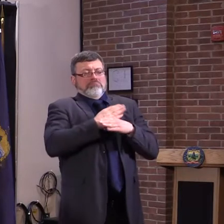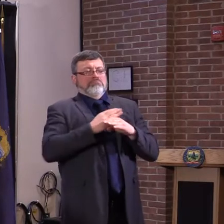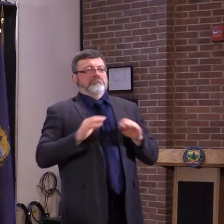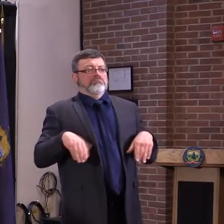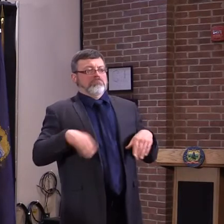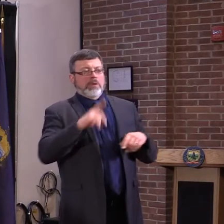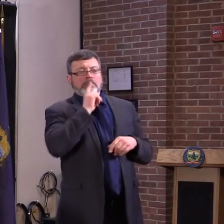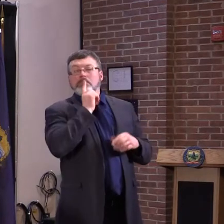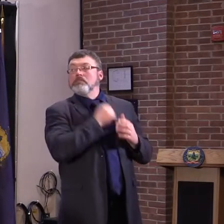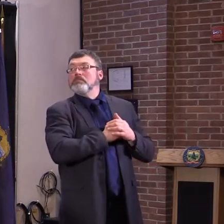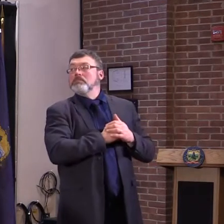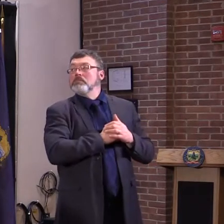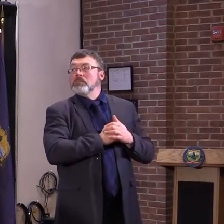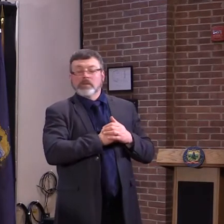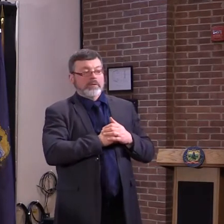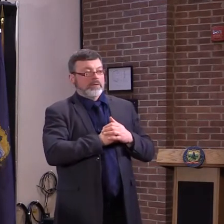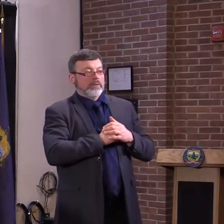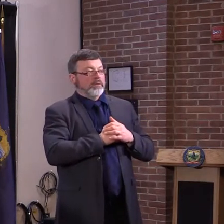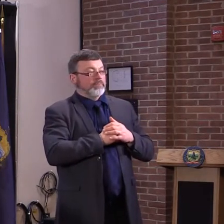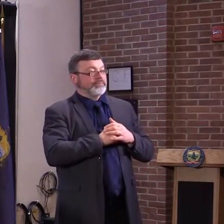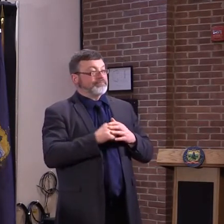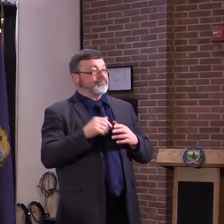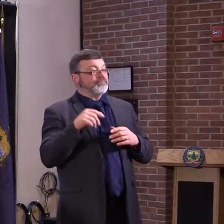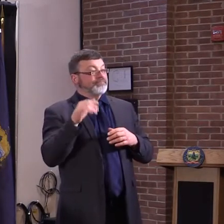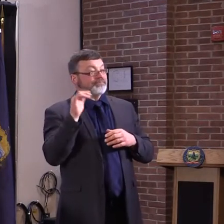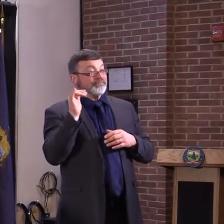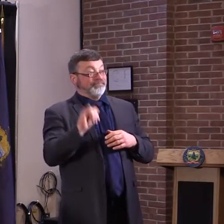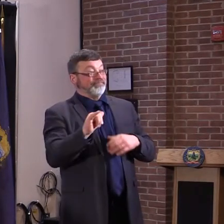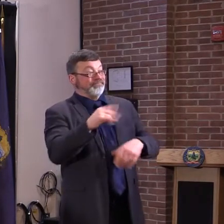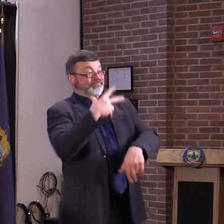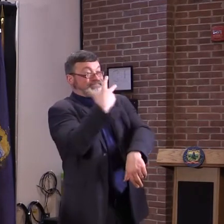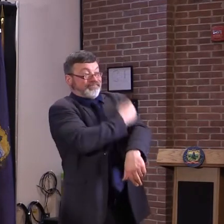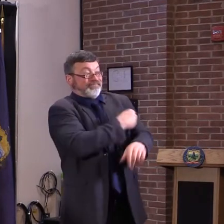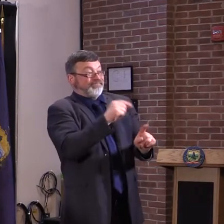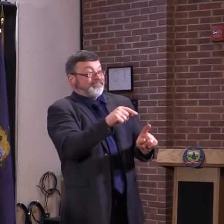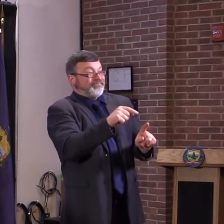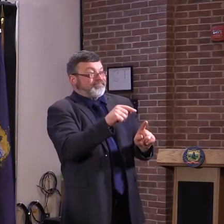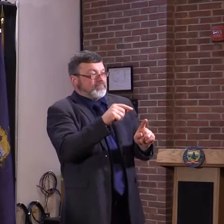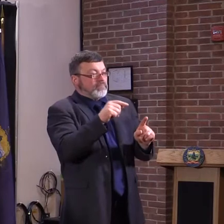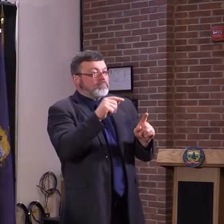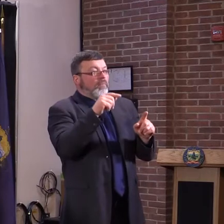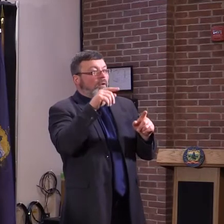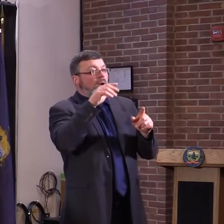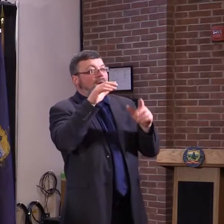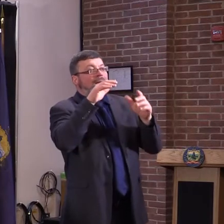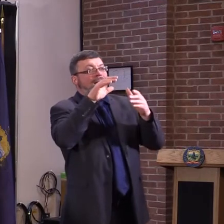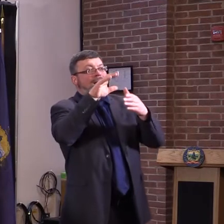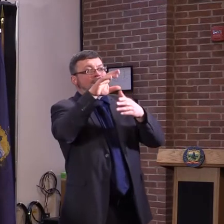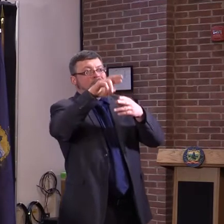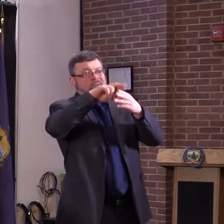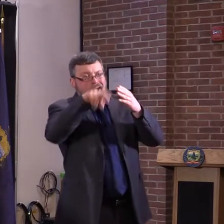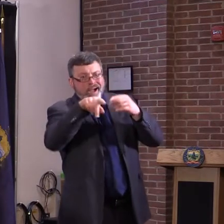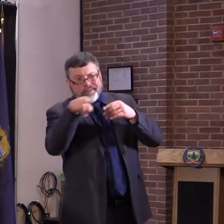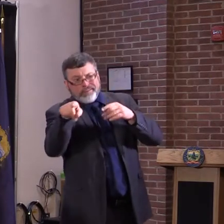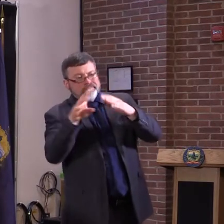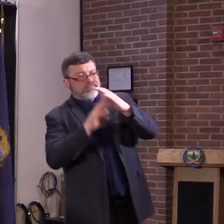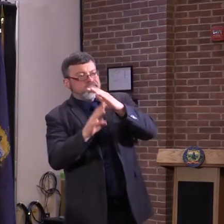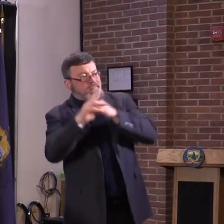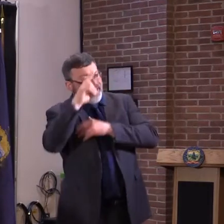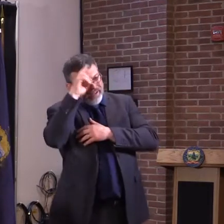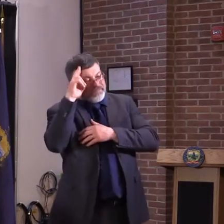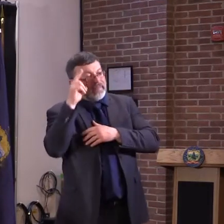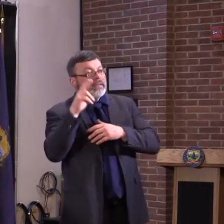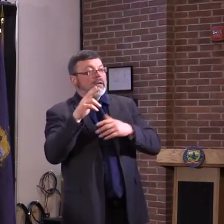vaccination and impact on outcomes like hospitalizations, deaths, cases. So